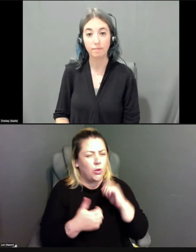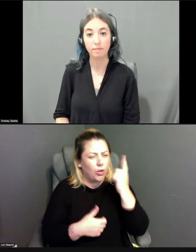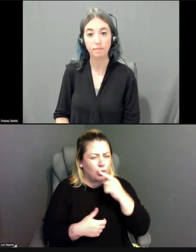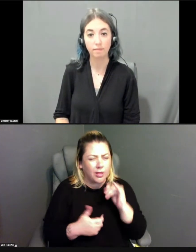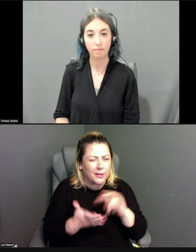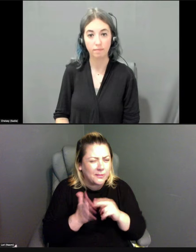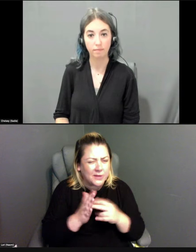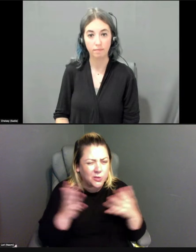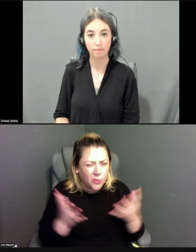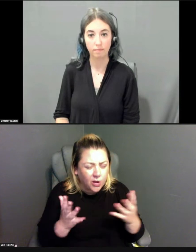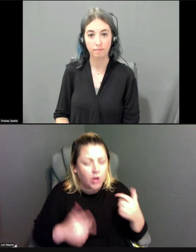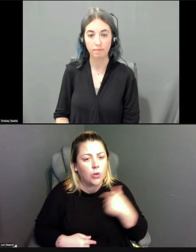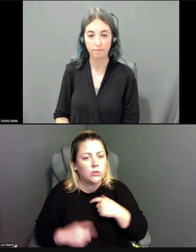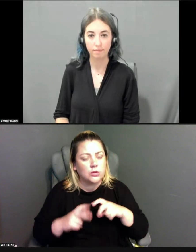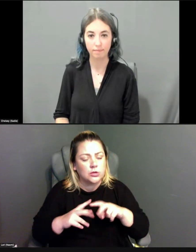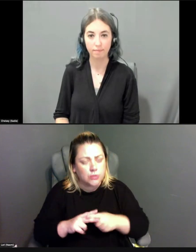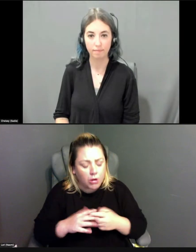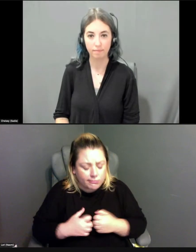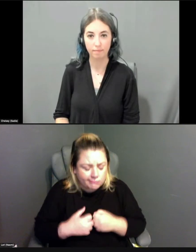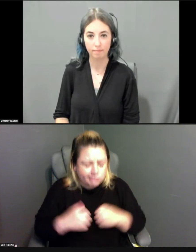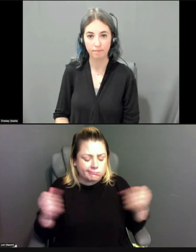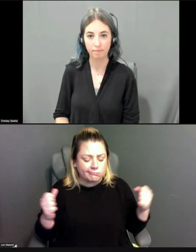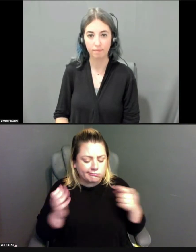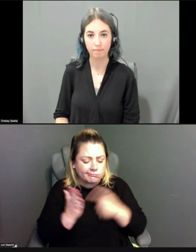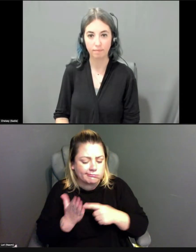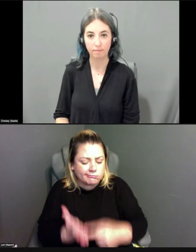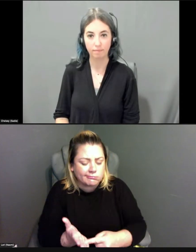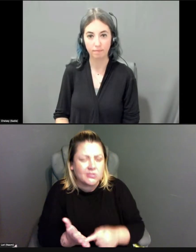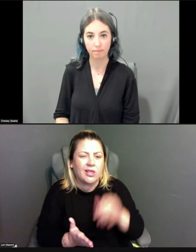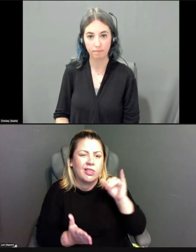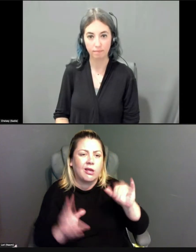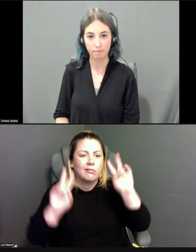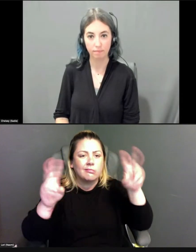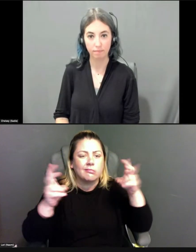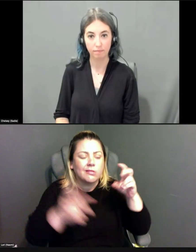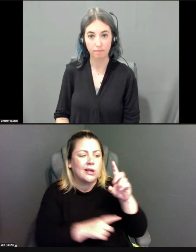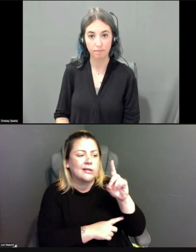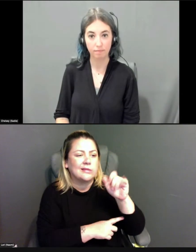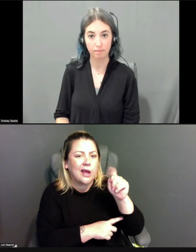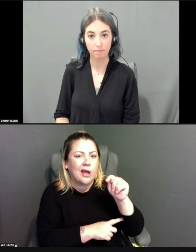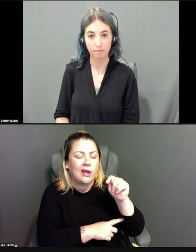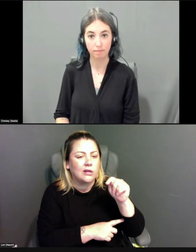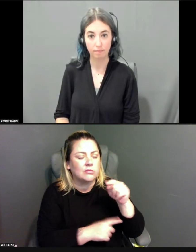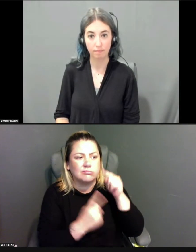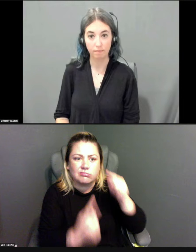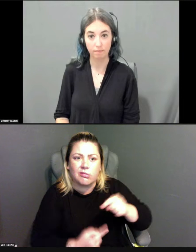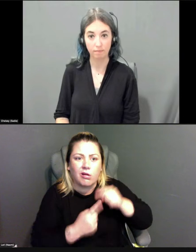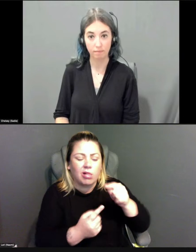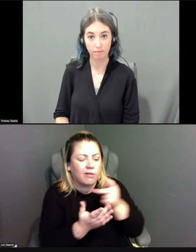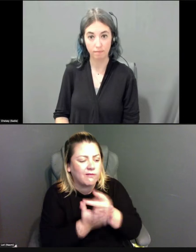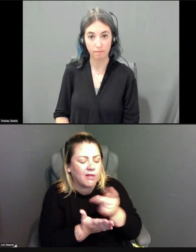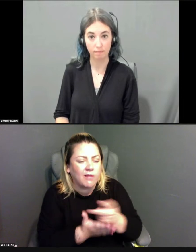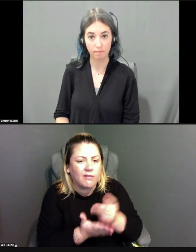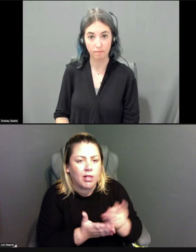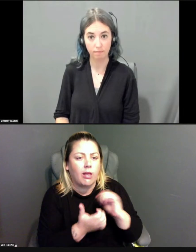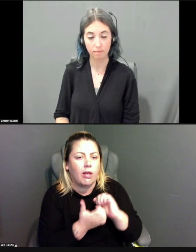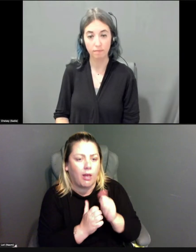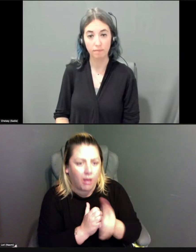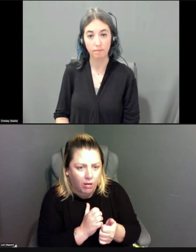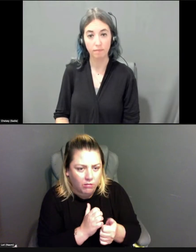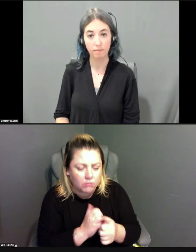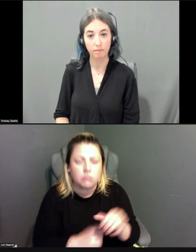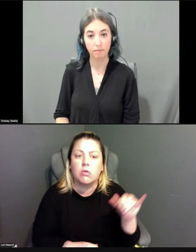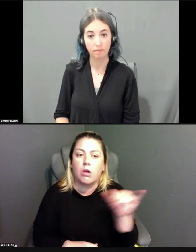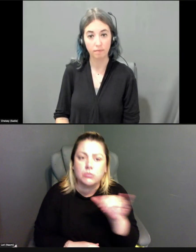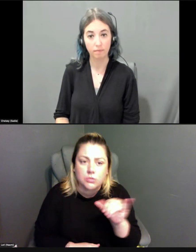diets have failed us. But another big part of the work that we do is really investigating the